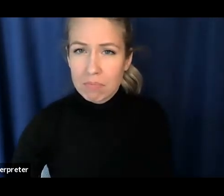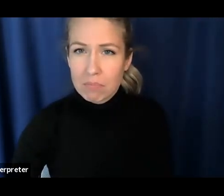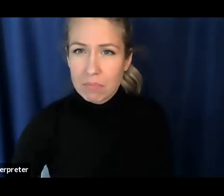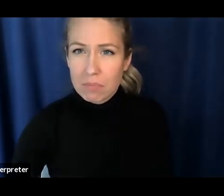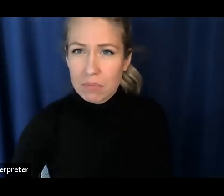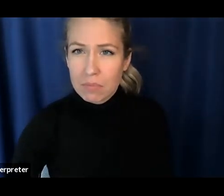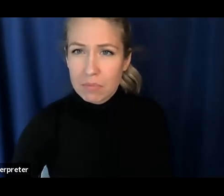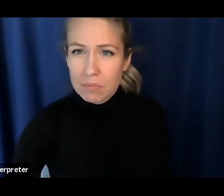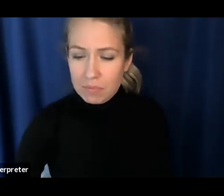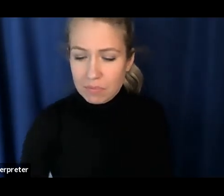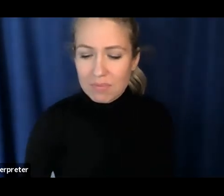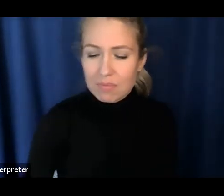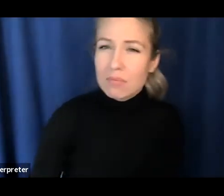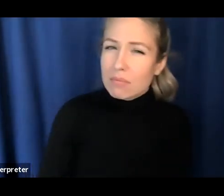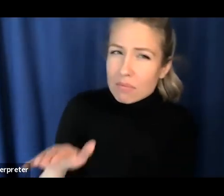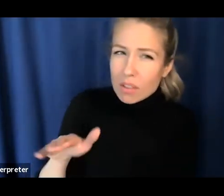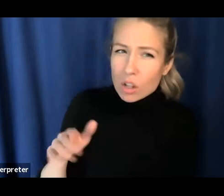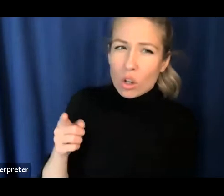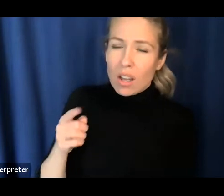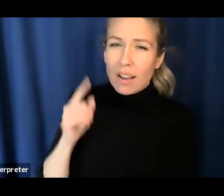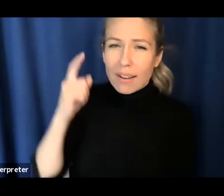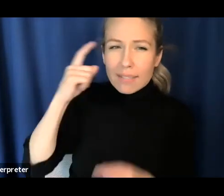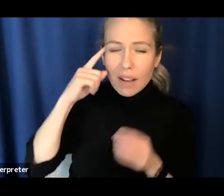what mask compliance looks like right now?